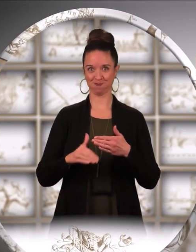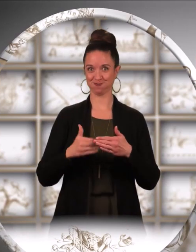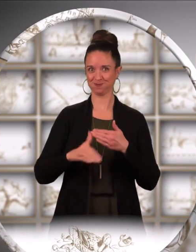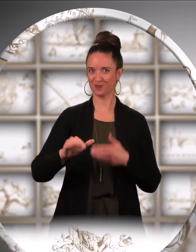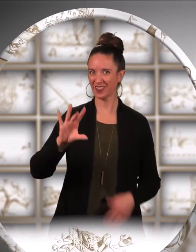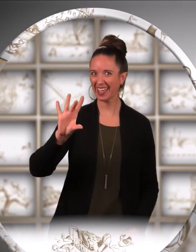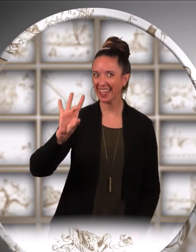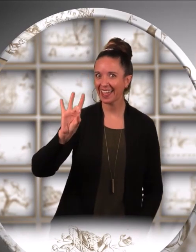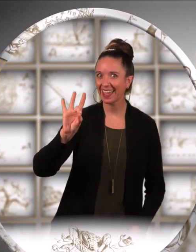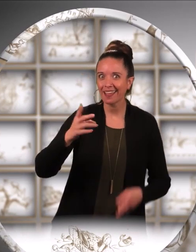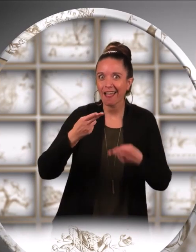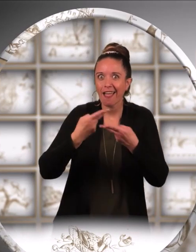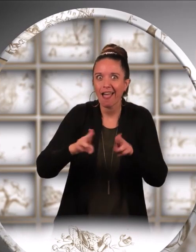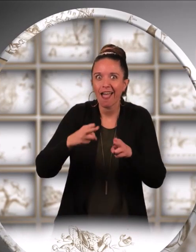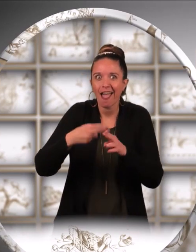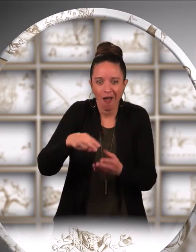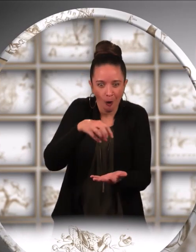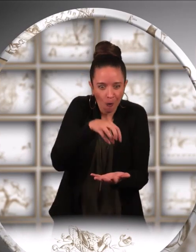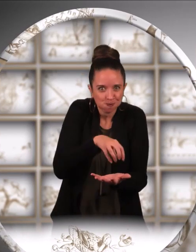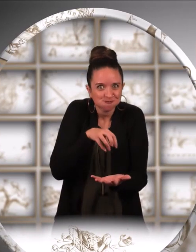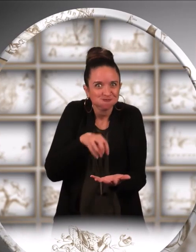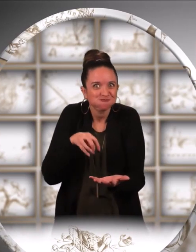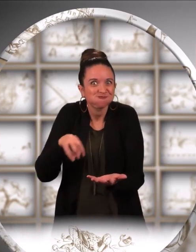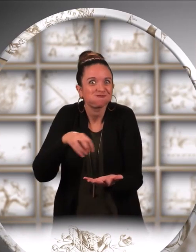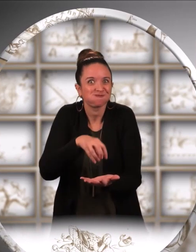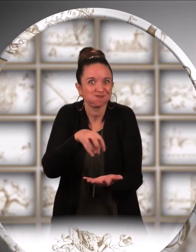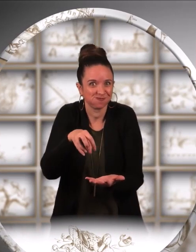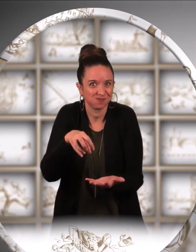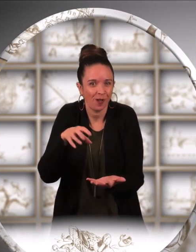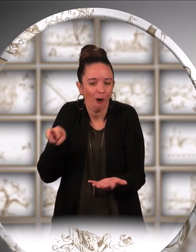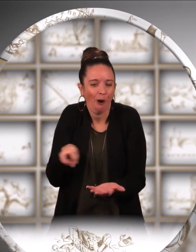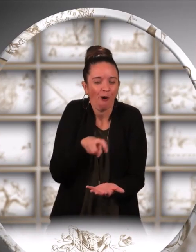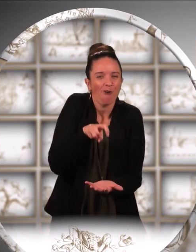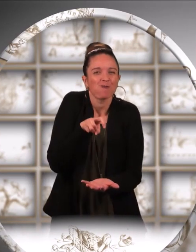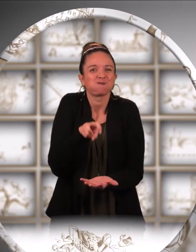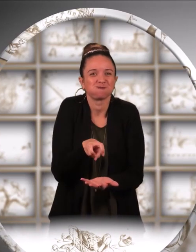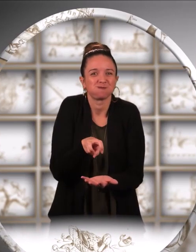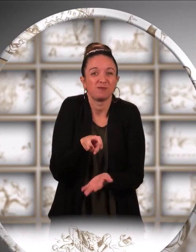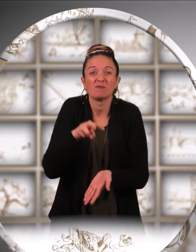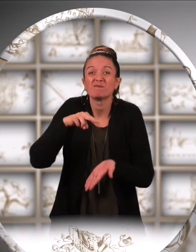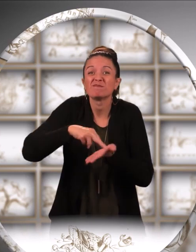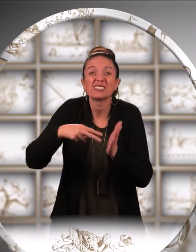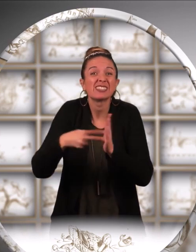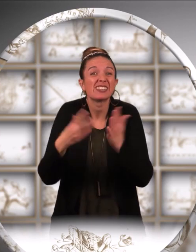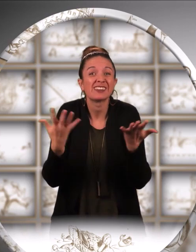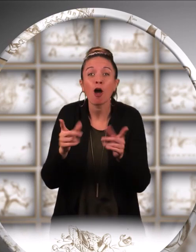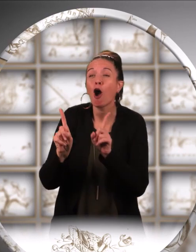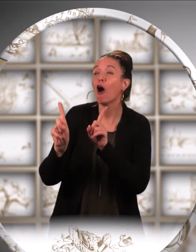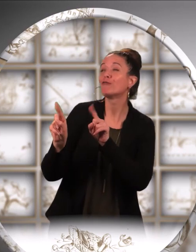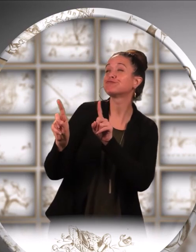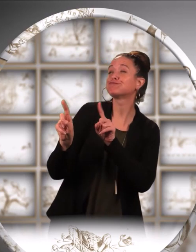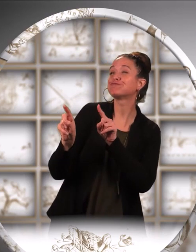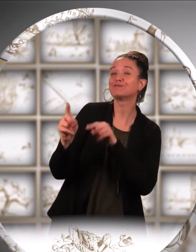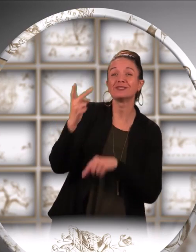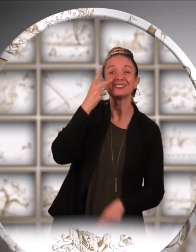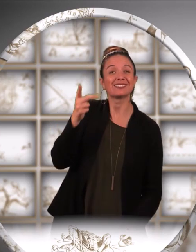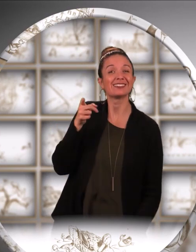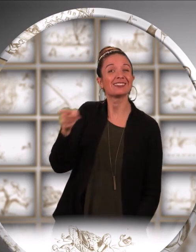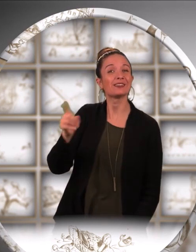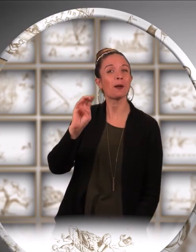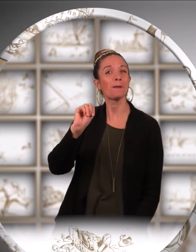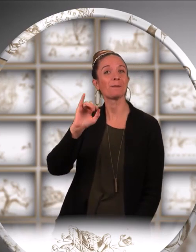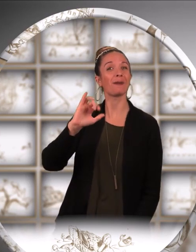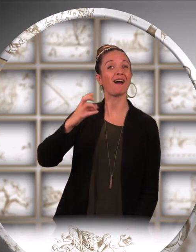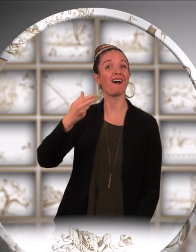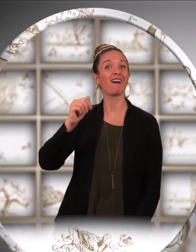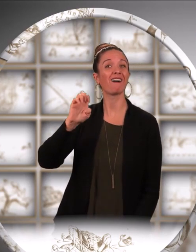After Mrs. Mallard had laid 8 eggs in the nest, she couldn't go to visit Michael anymore because she had to sit on